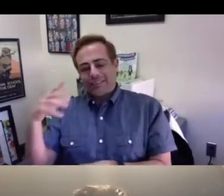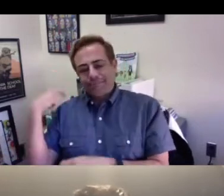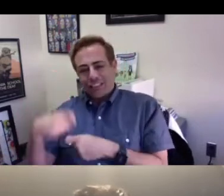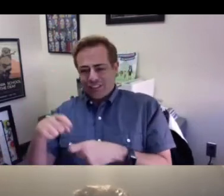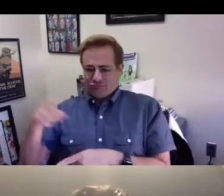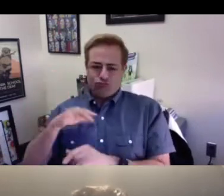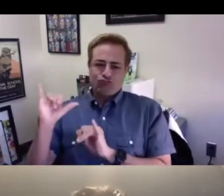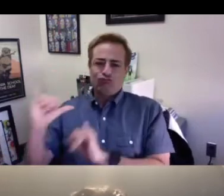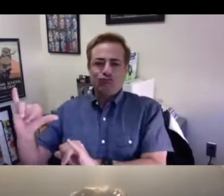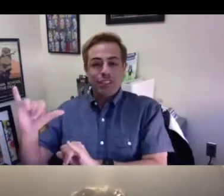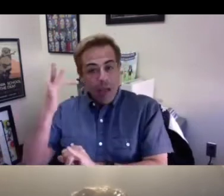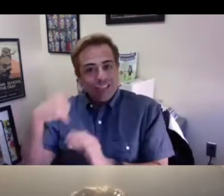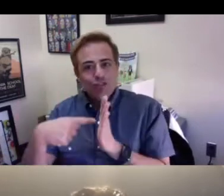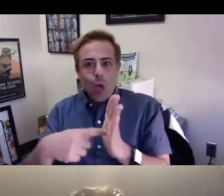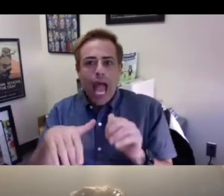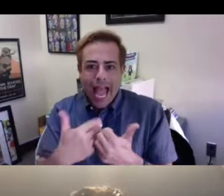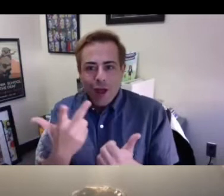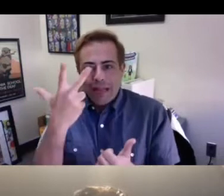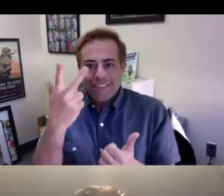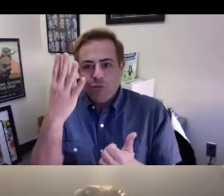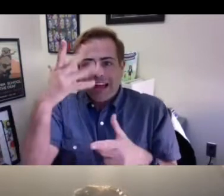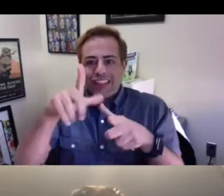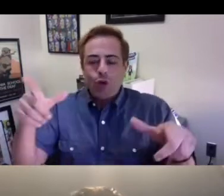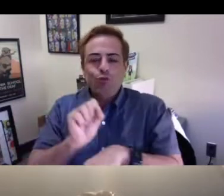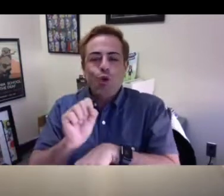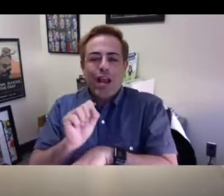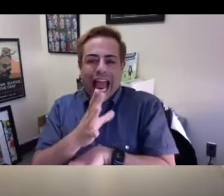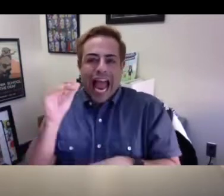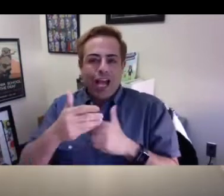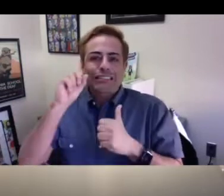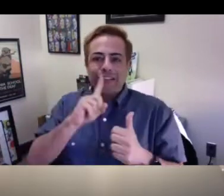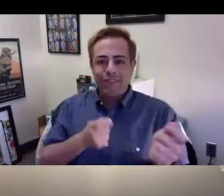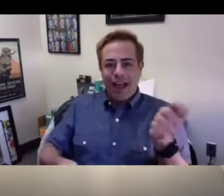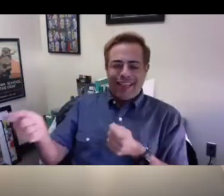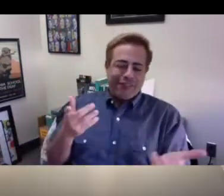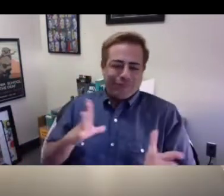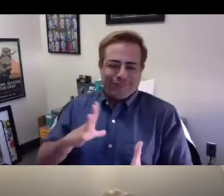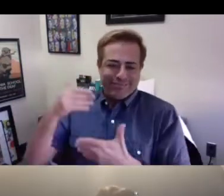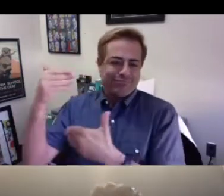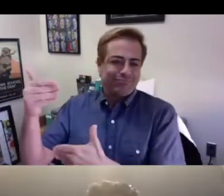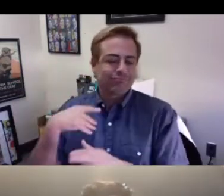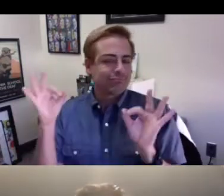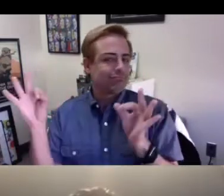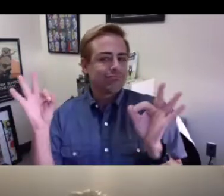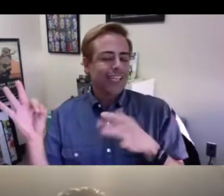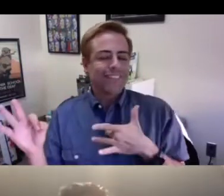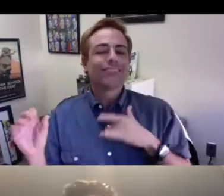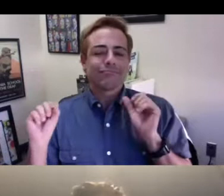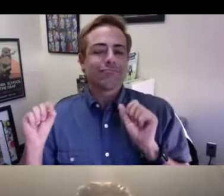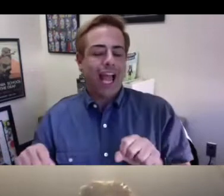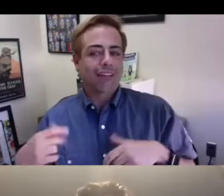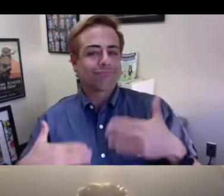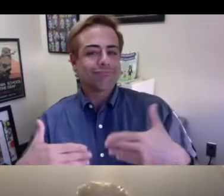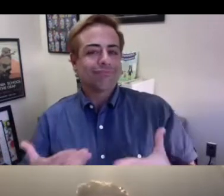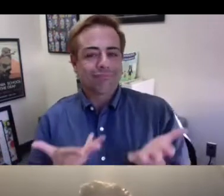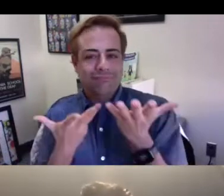Spanish interpreter with me on the screen, because I really want to show how working with 3 or 4 different languages works and